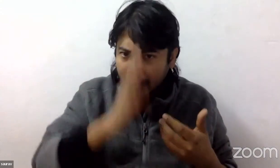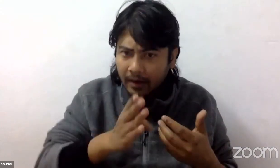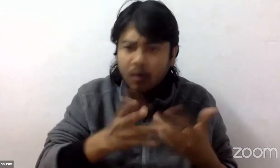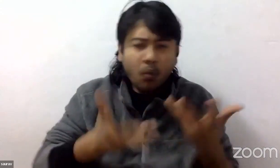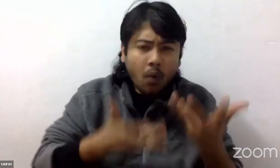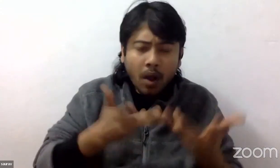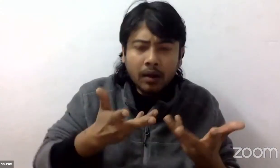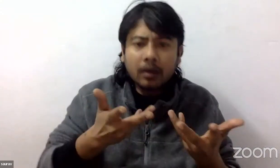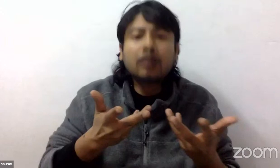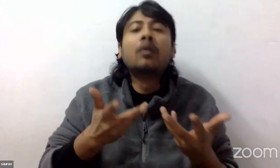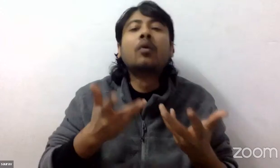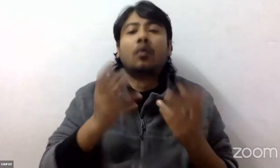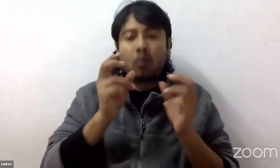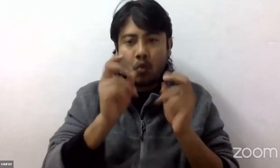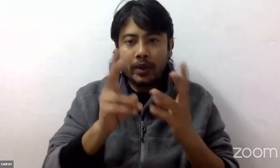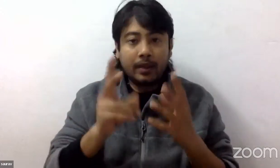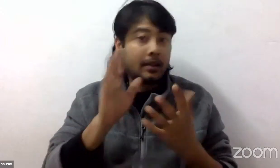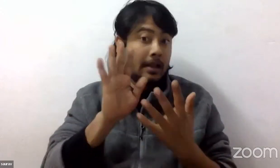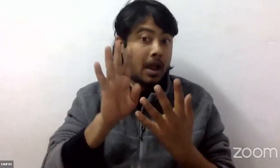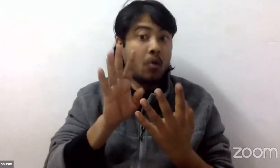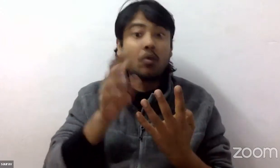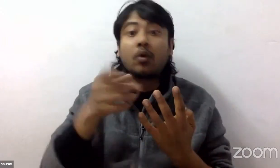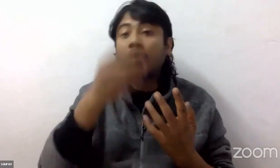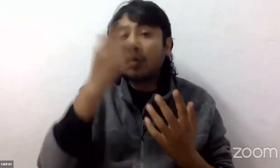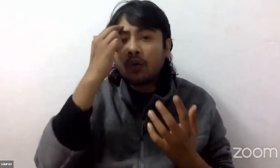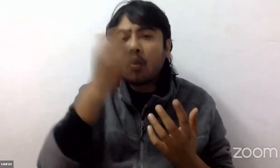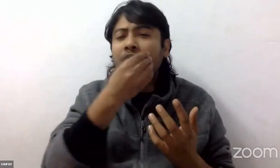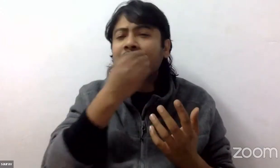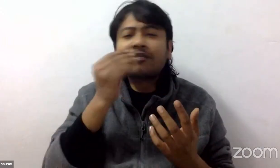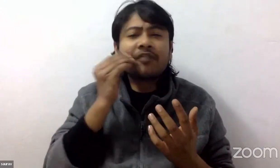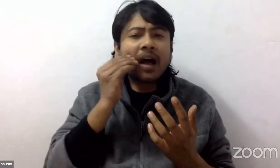then you can break the fast with water. So next level.